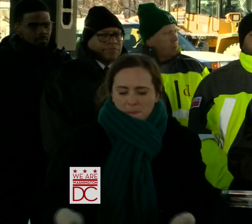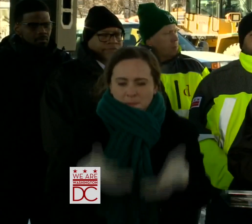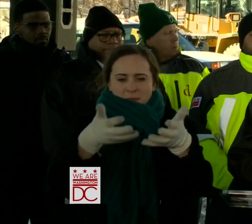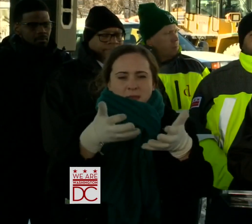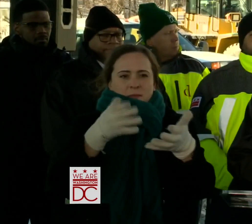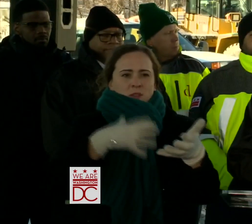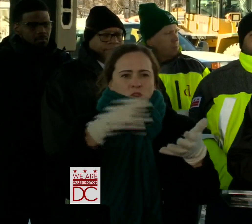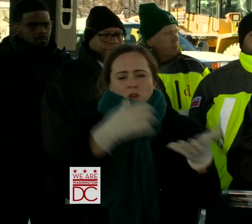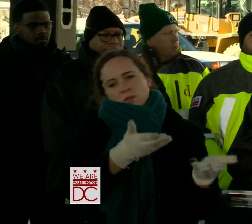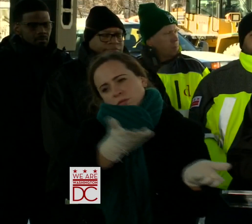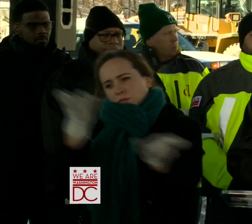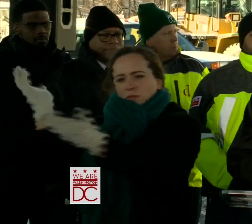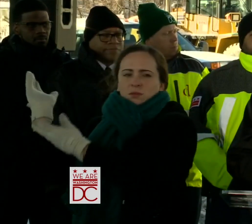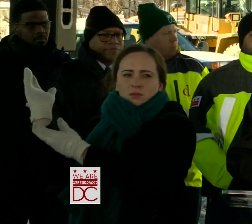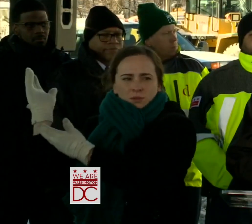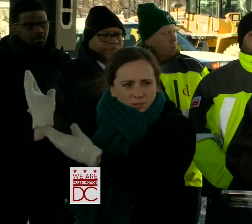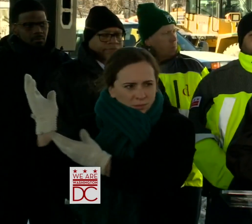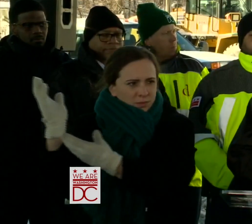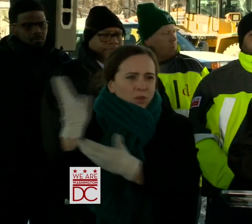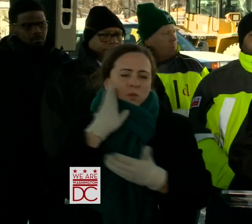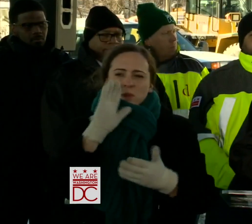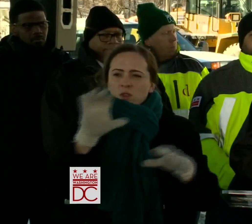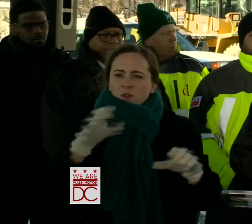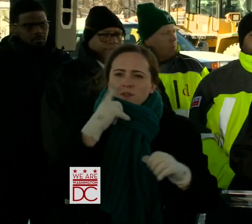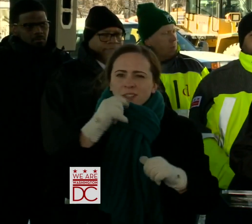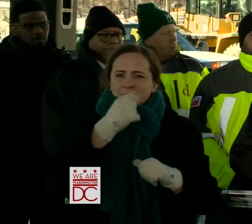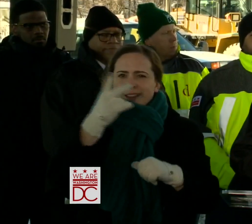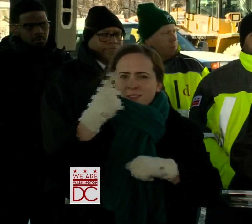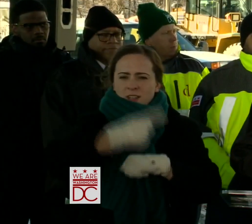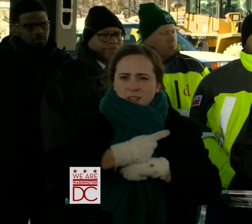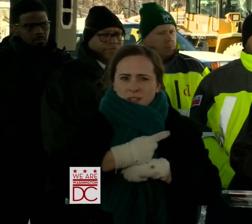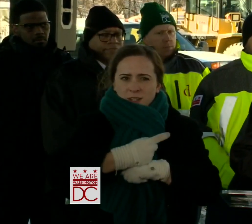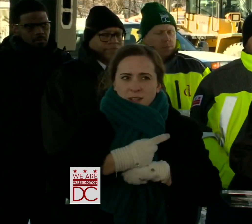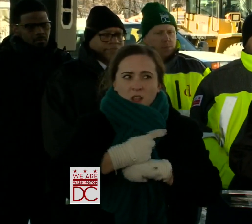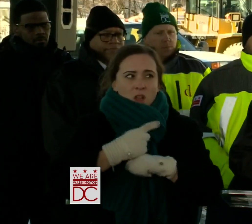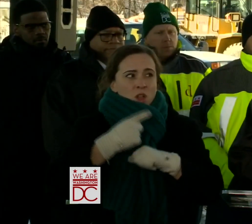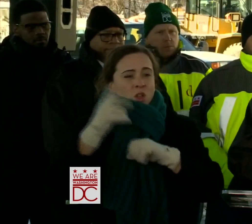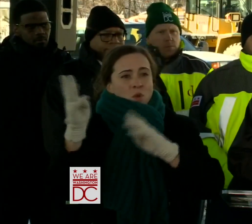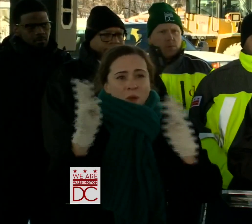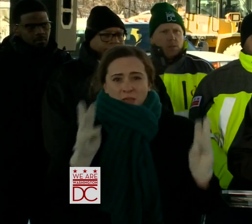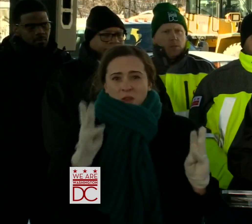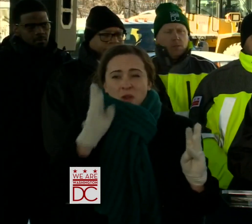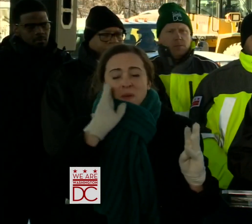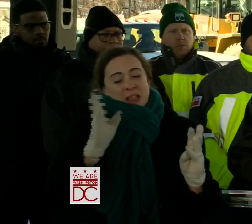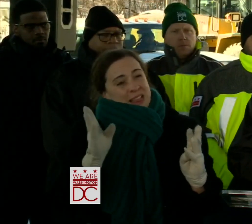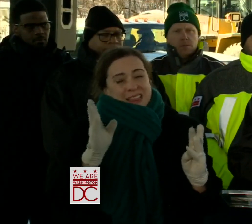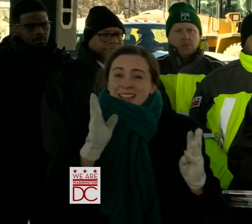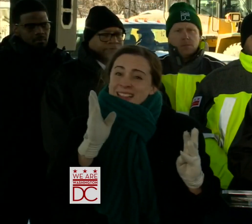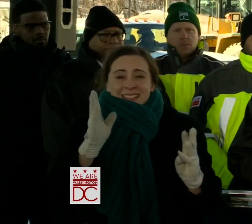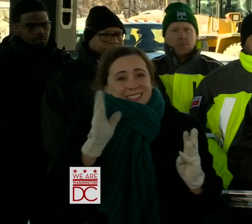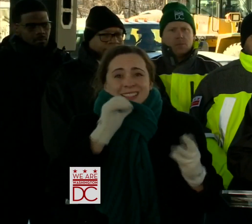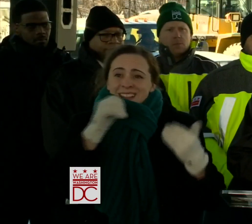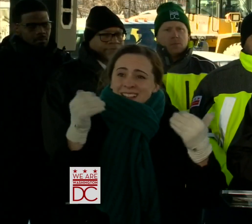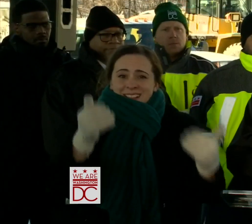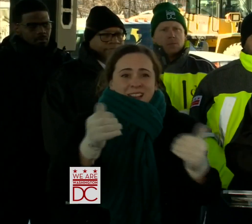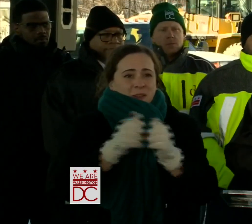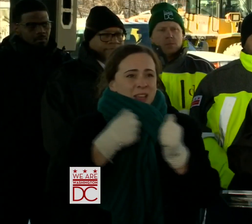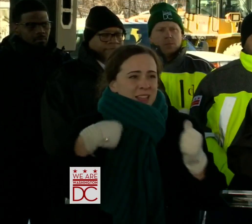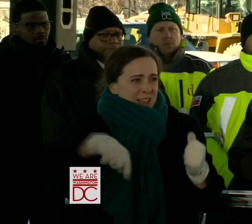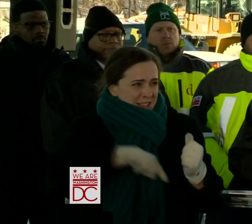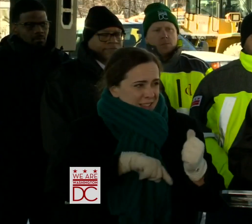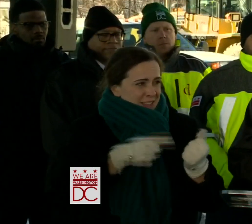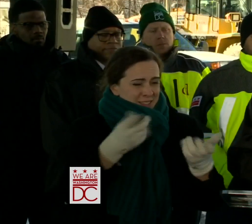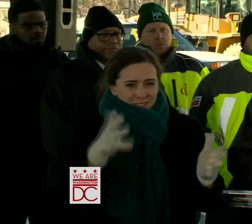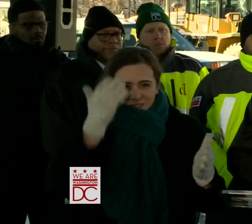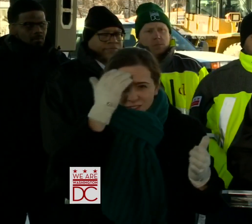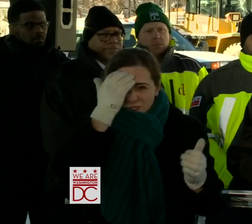next several days, and that's where we are right now. I do want to say the weather is going to be a little bit uncooperative with us today and tonight. As you